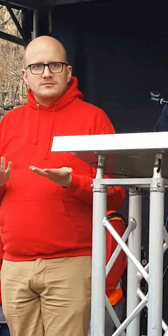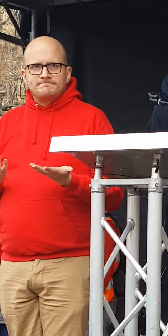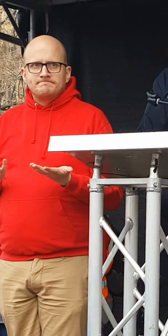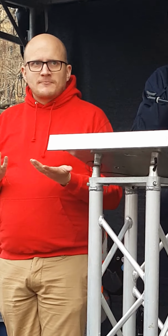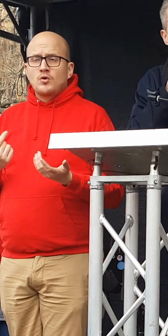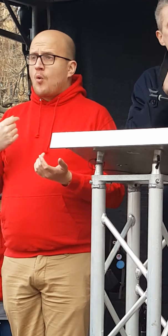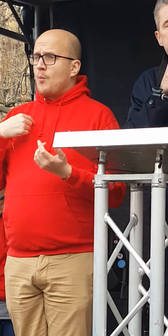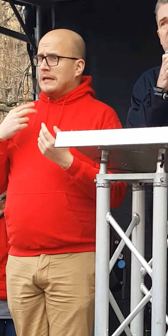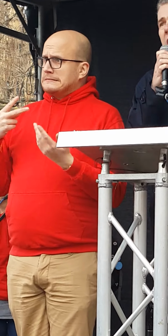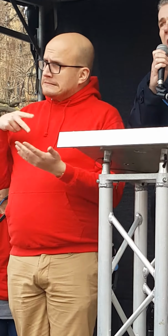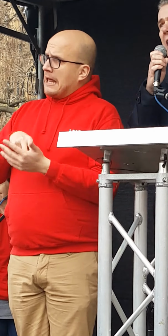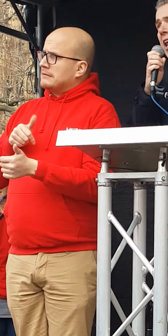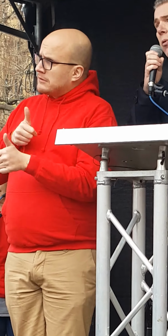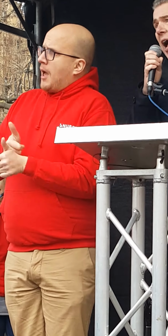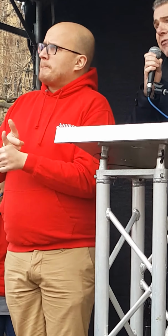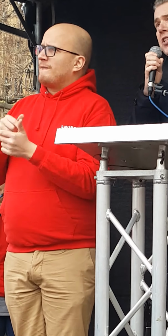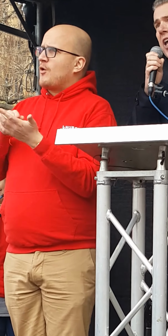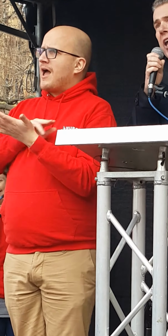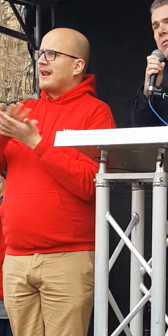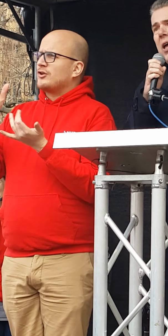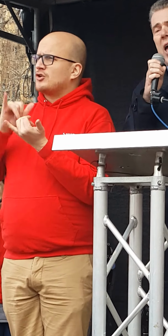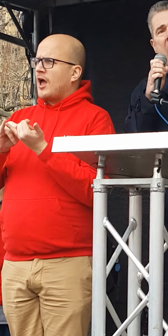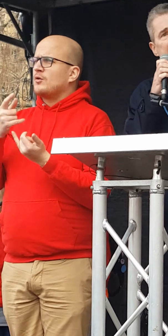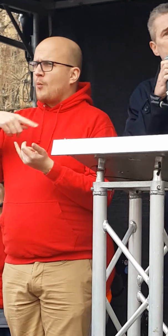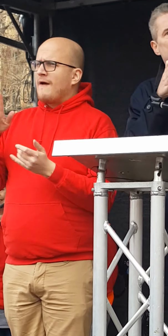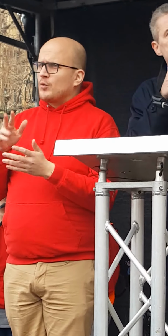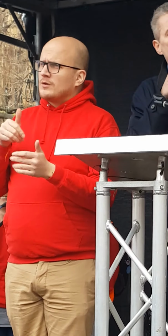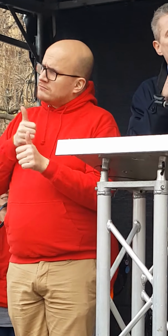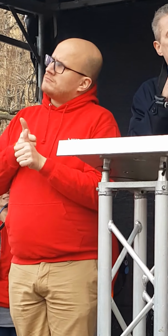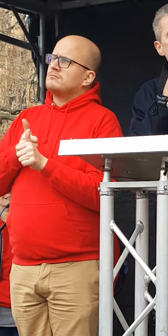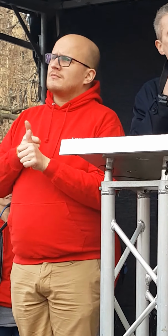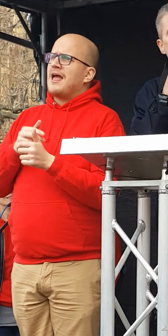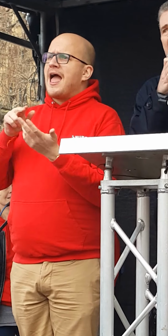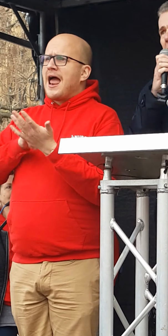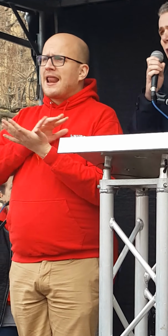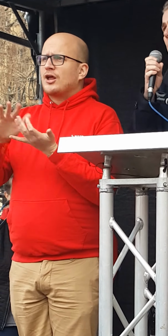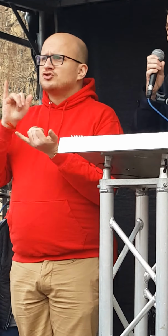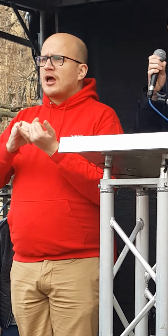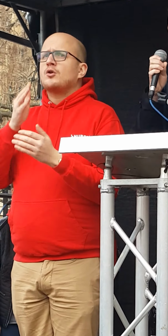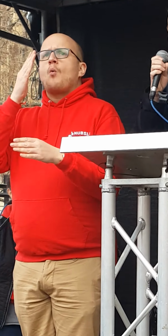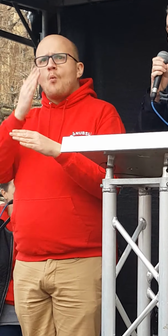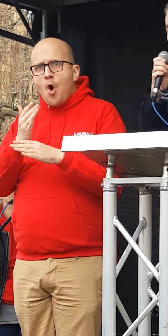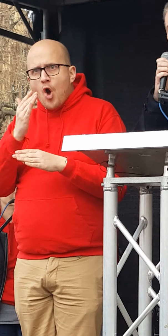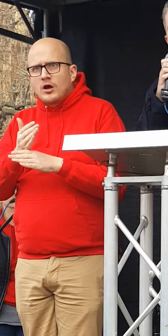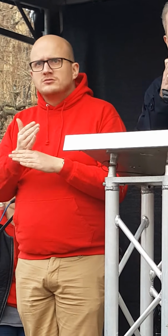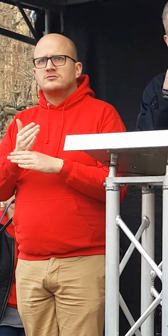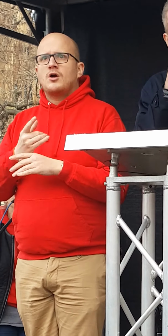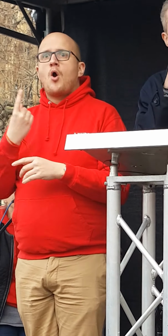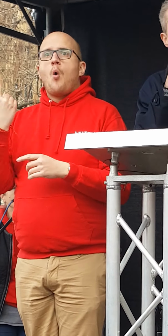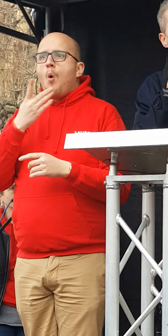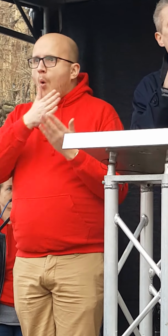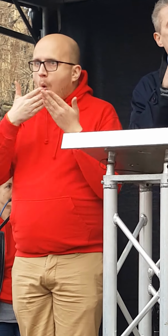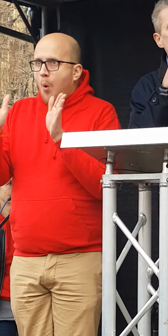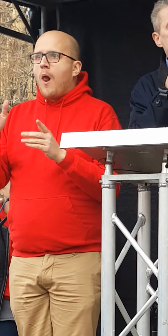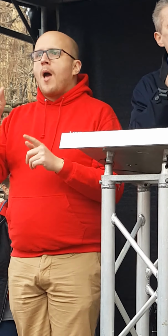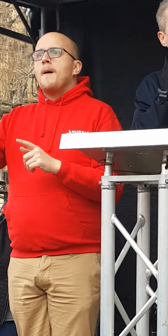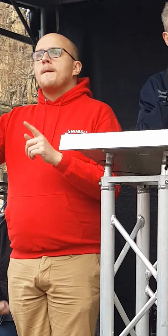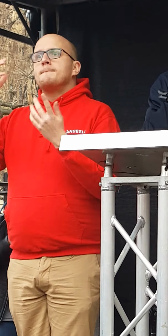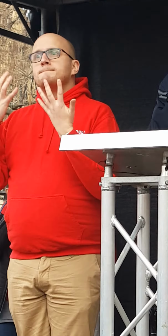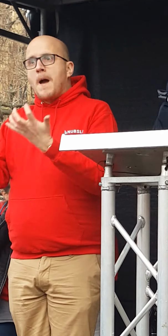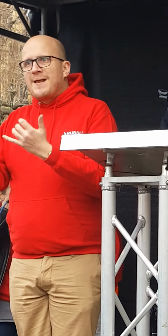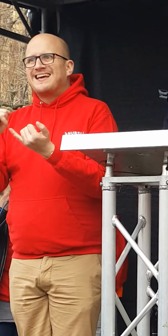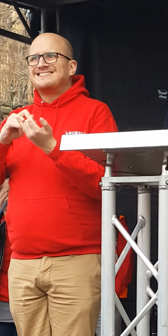stand up for the NHS, I think we have to say NHS workers and all public sector workers deserve a